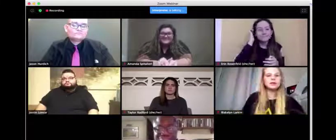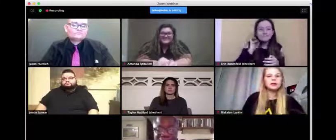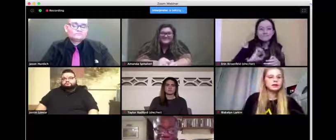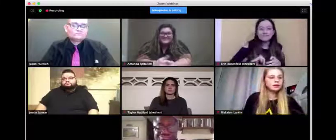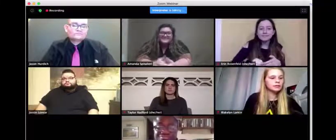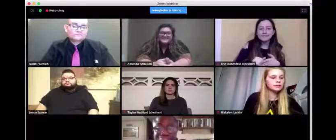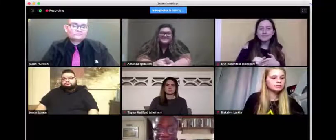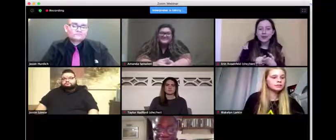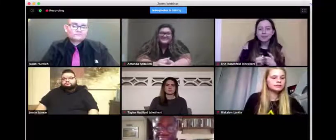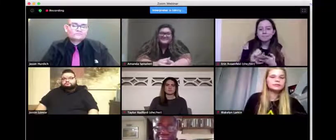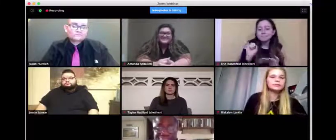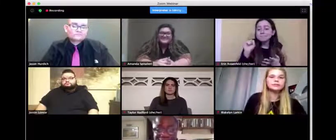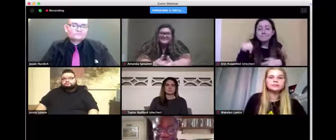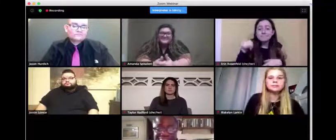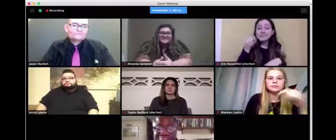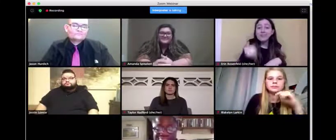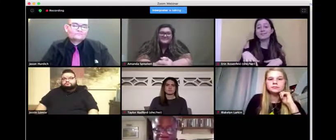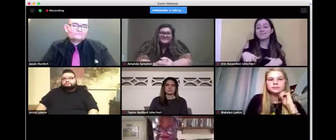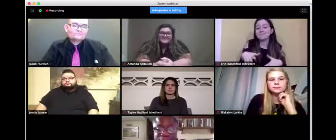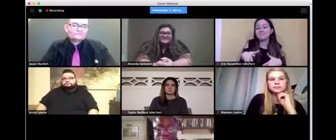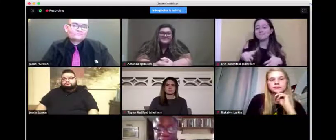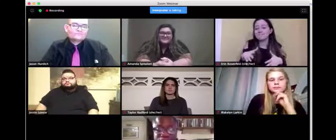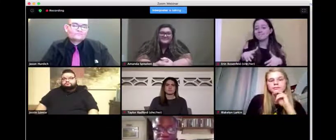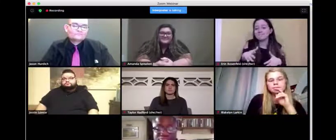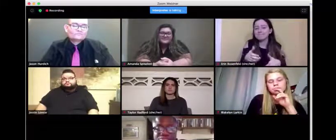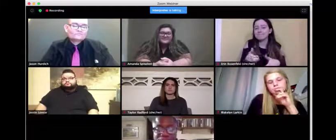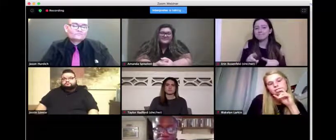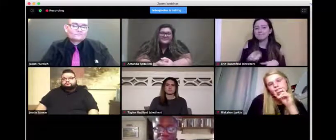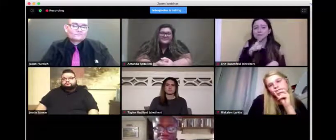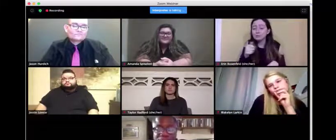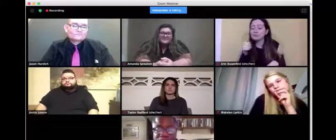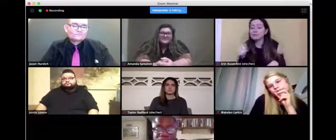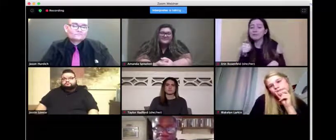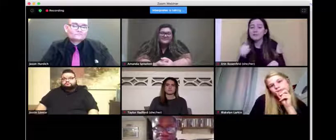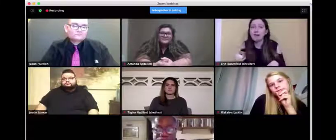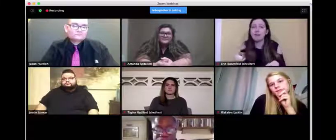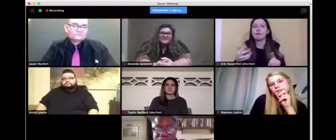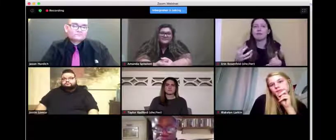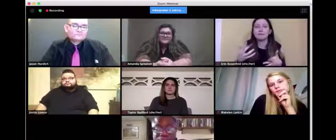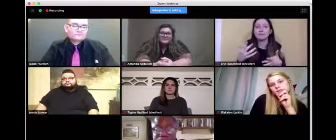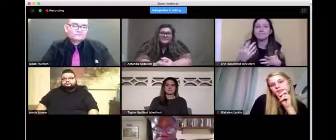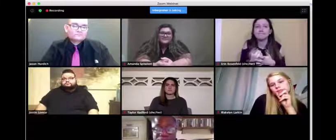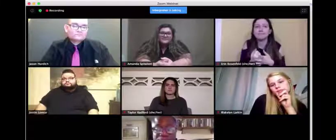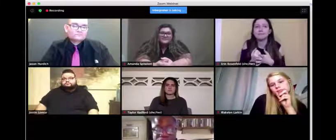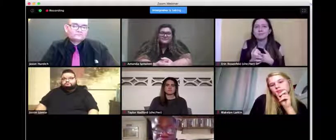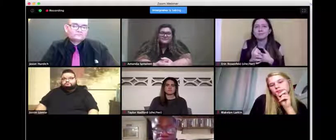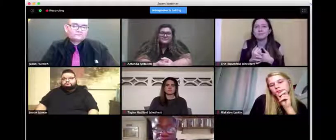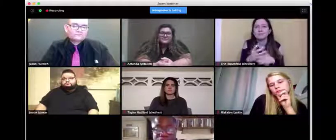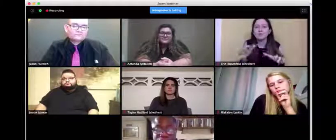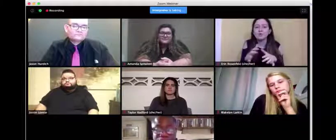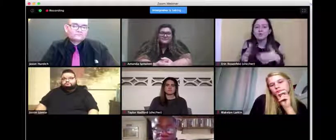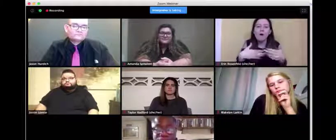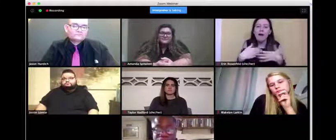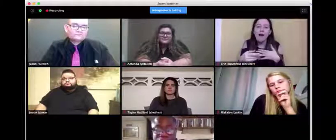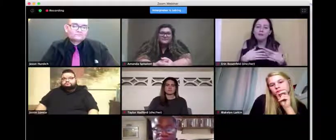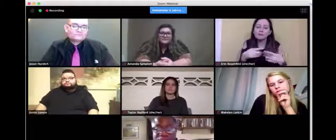just be yourself and do whatever it is that you love to do. Yeah,